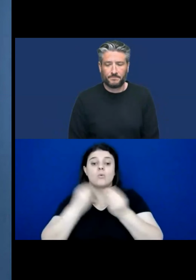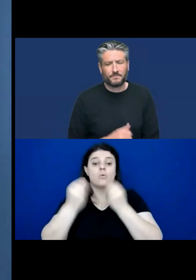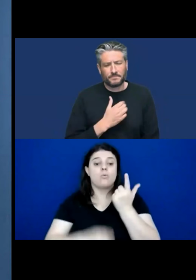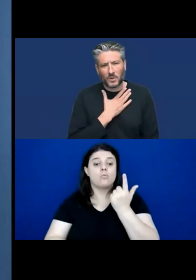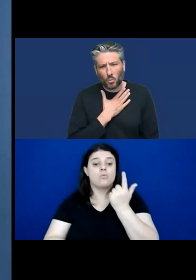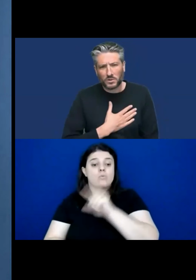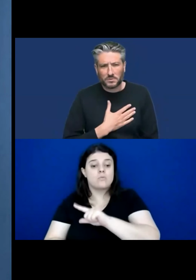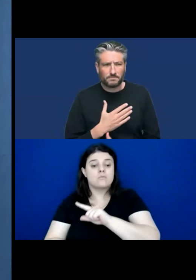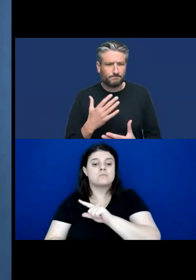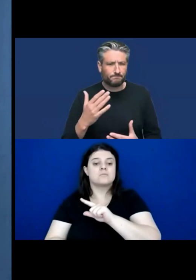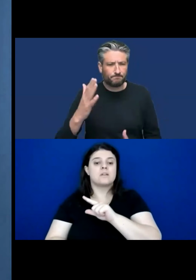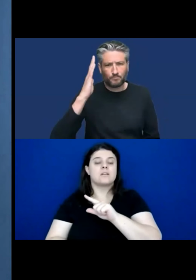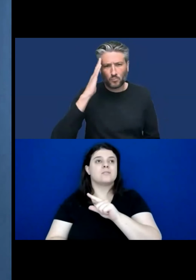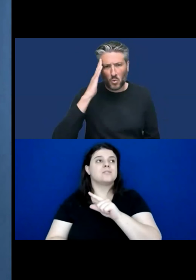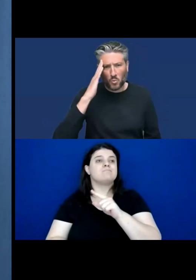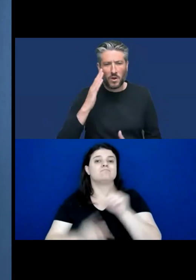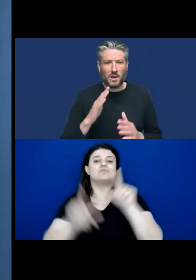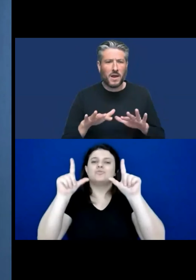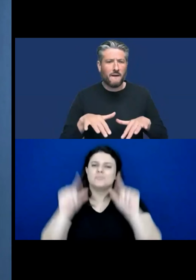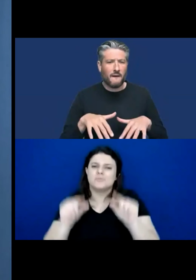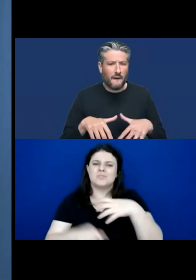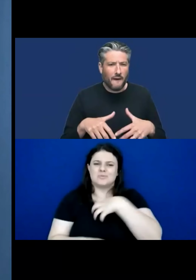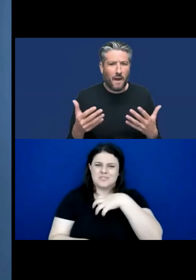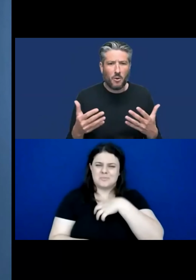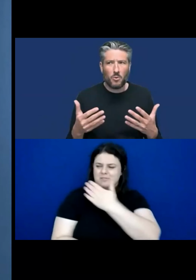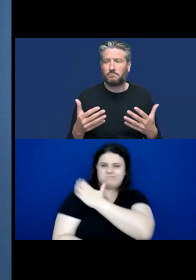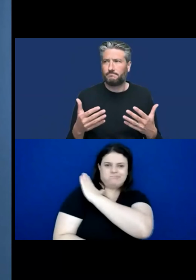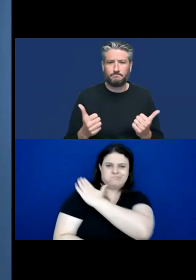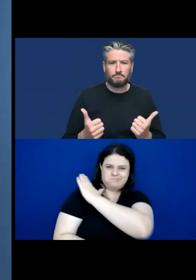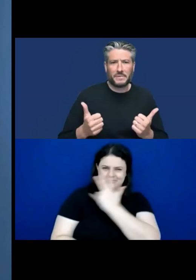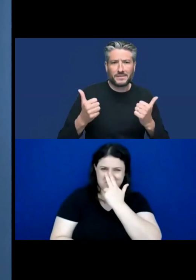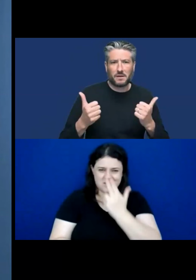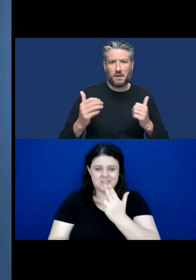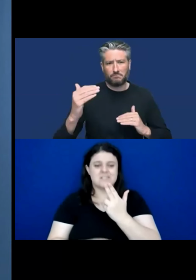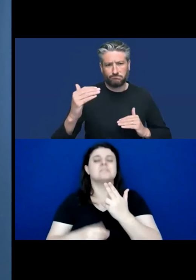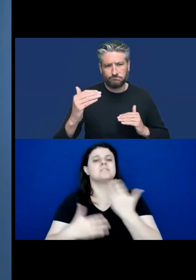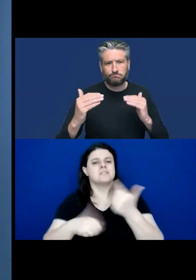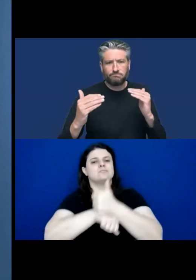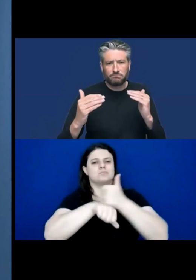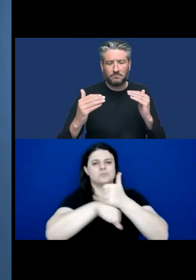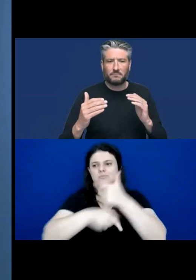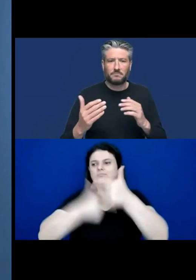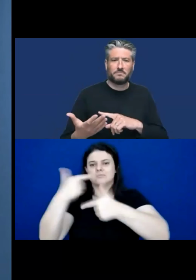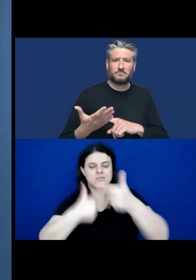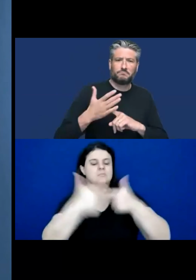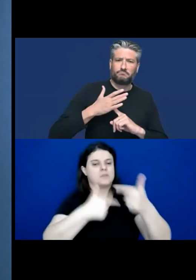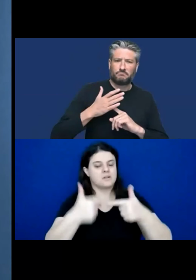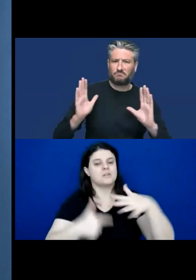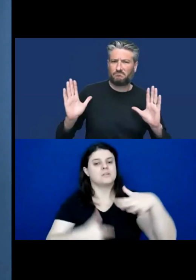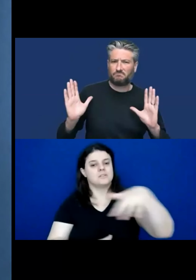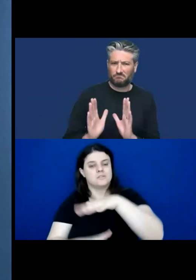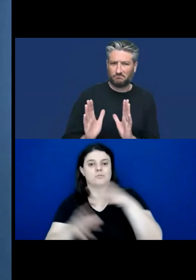sense of feeling discriminated with the help of different professionals working with the